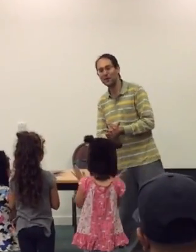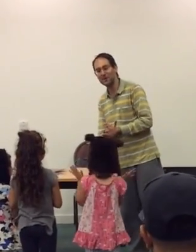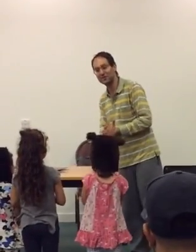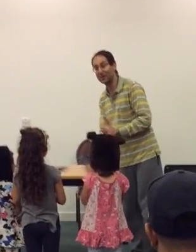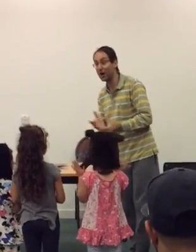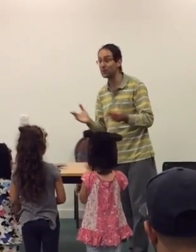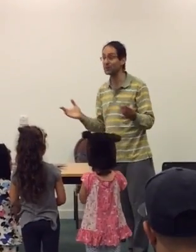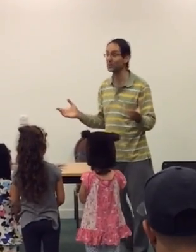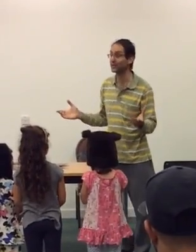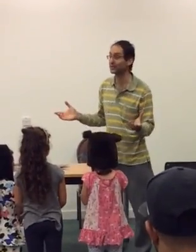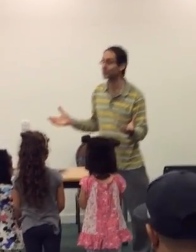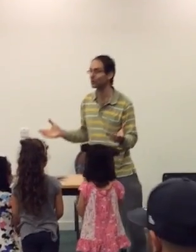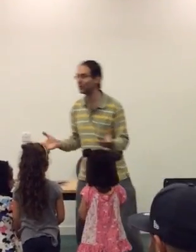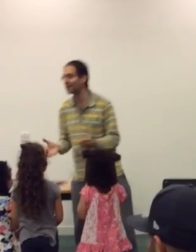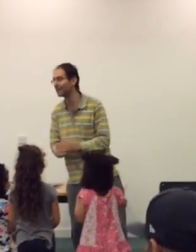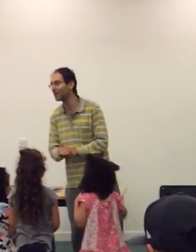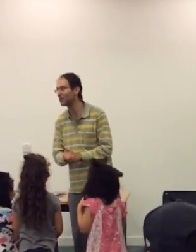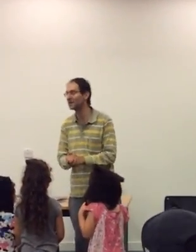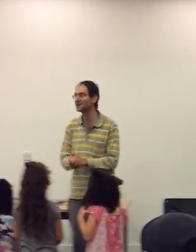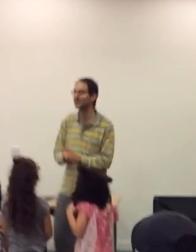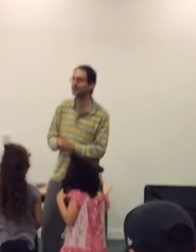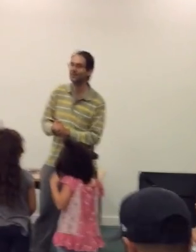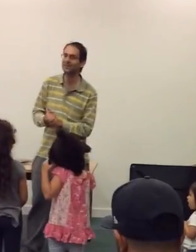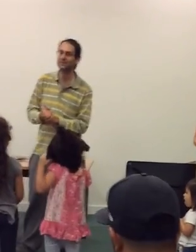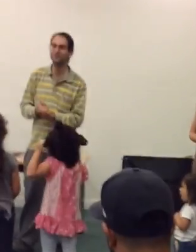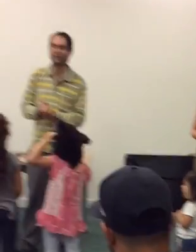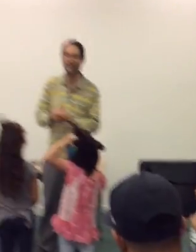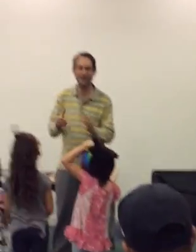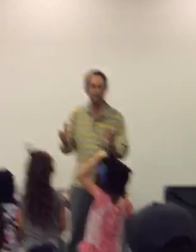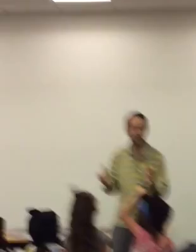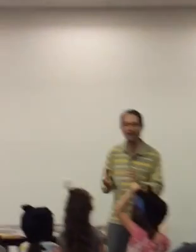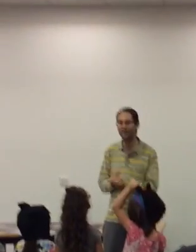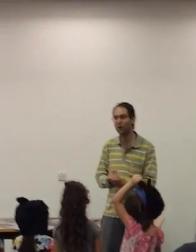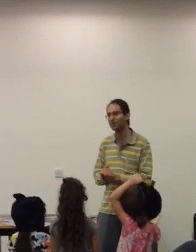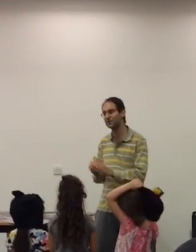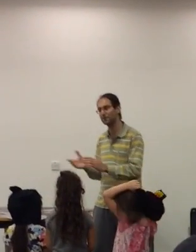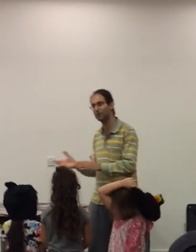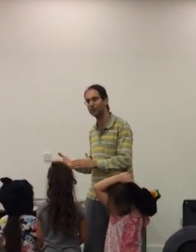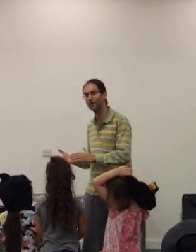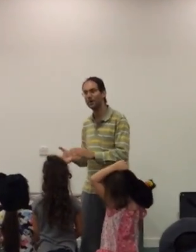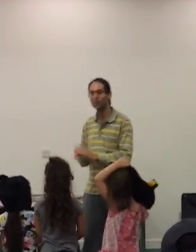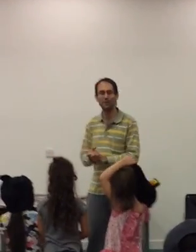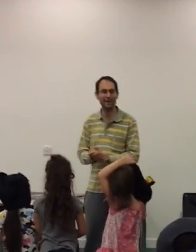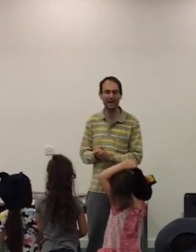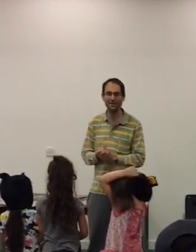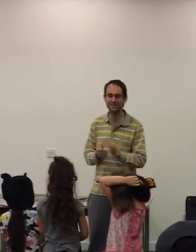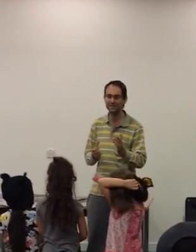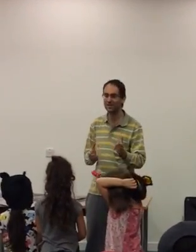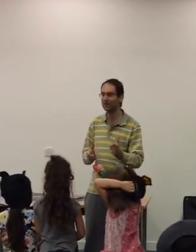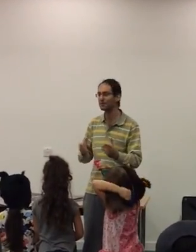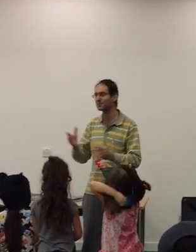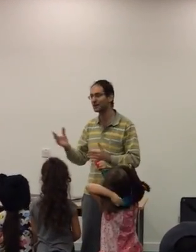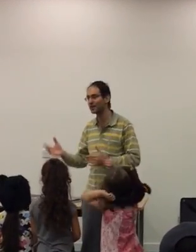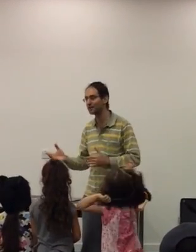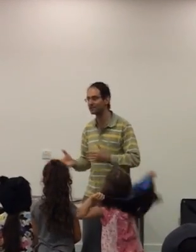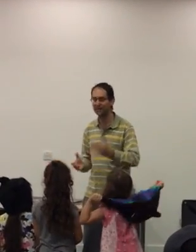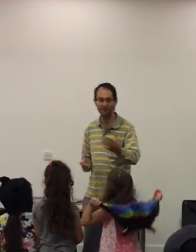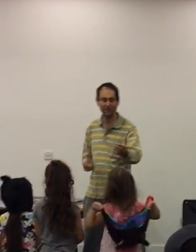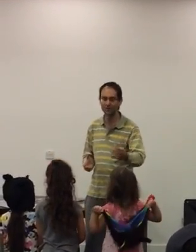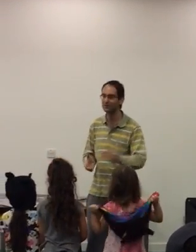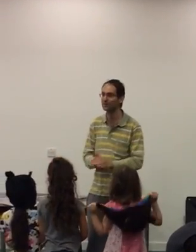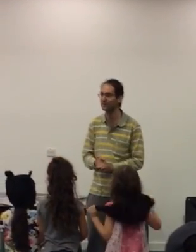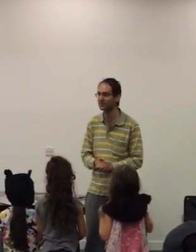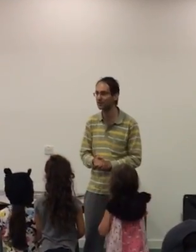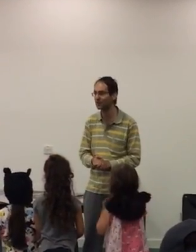Thank you very much indeed. I hope you enjoyed this story. Another one is imminent. For now, we have copies of the book. We'd be happy to sell them, sign them,